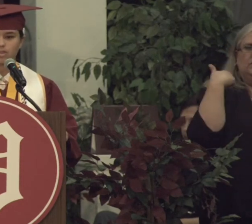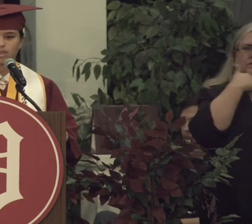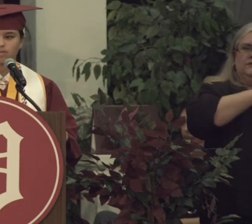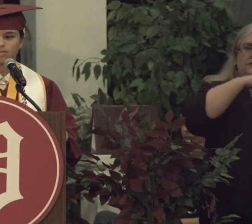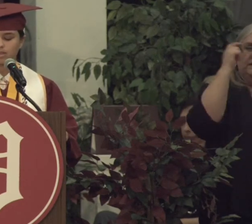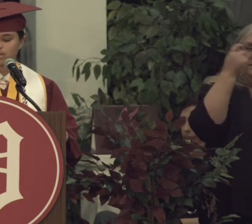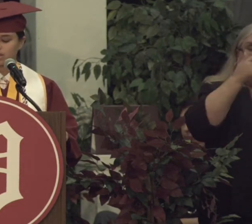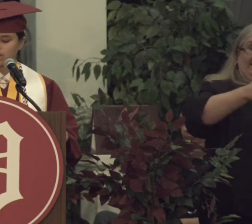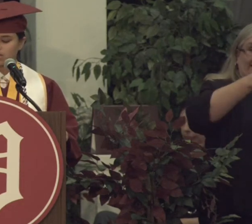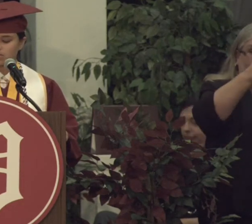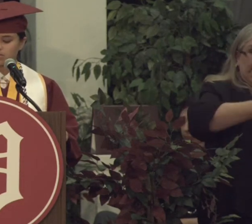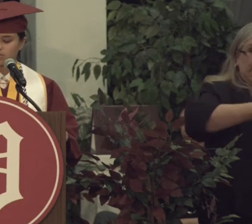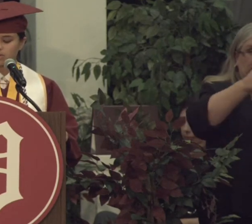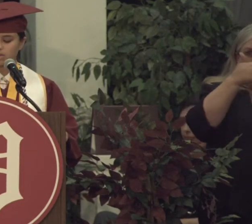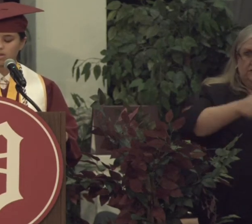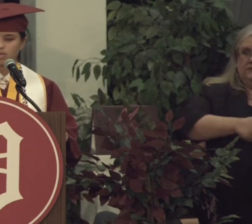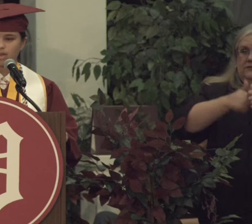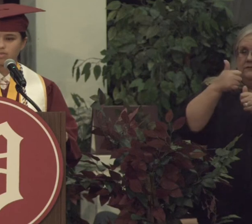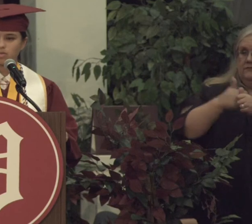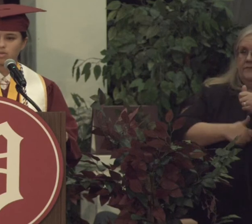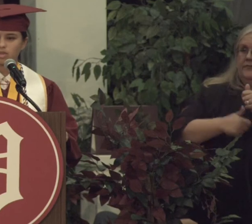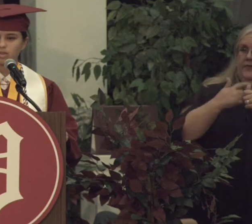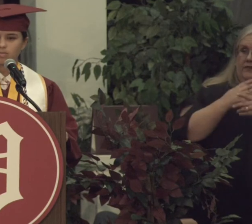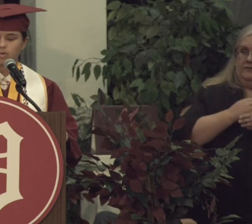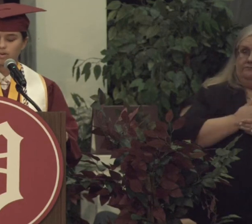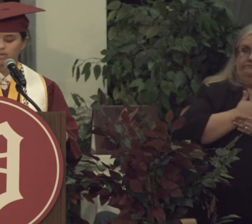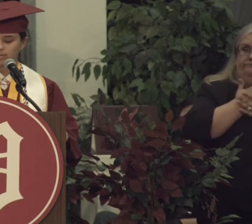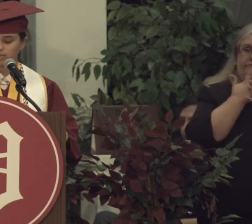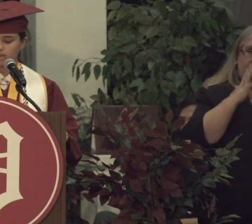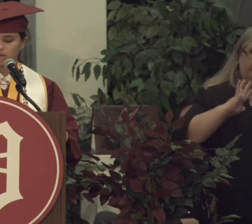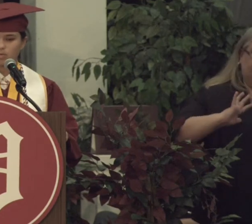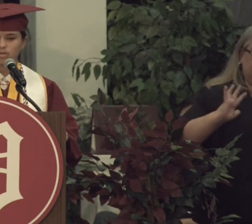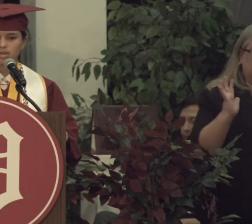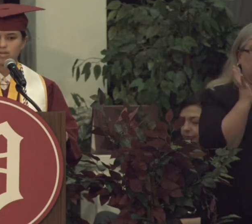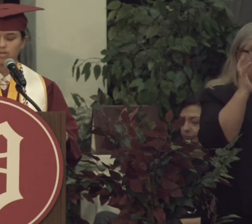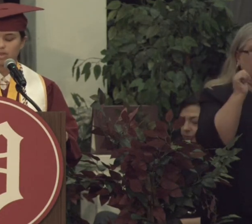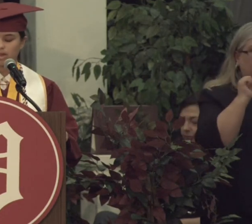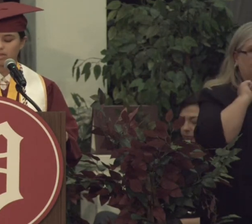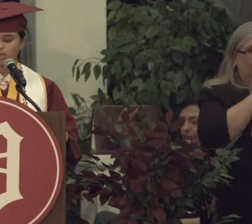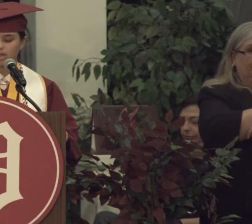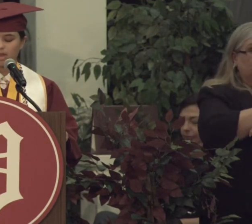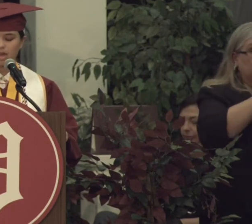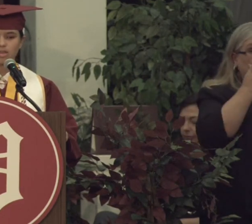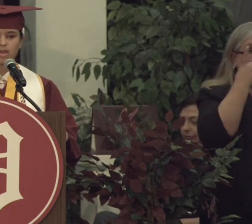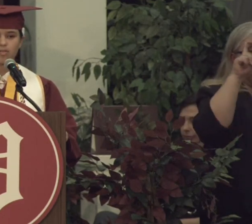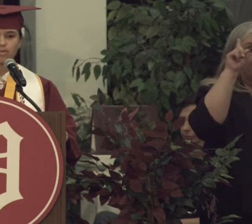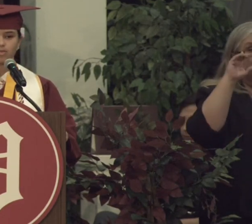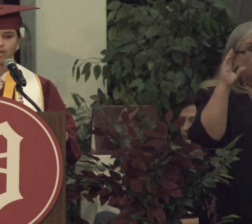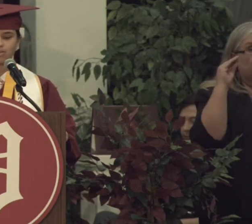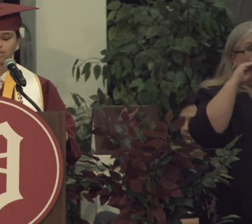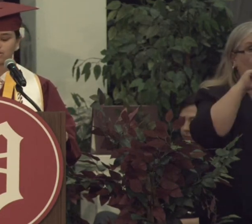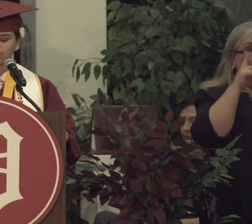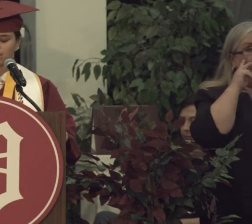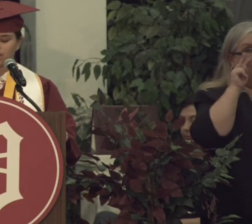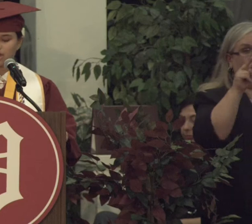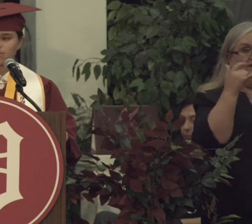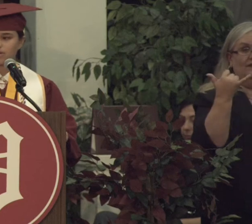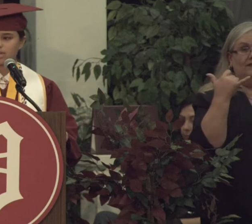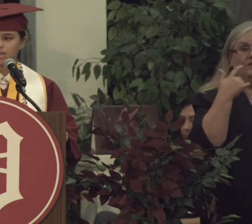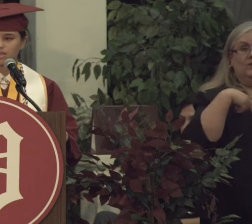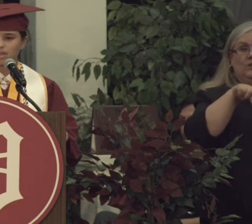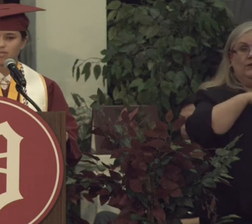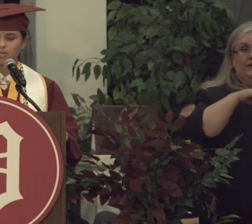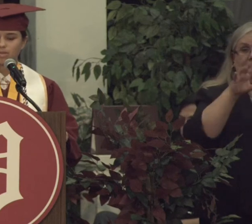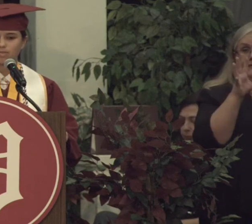every one of them, pushing ourselves to achieve more. We're seniors now, and look how we've grown.